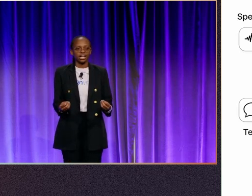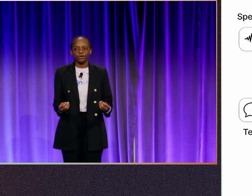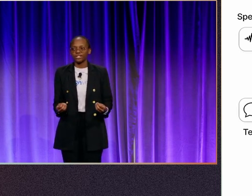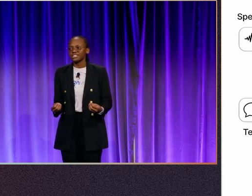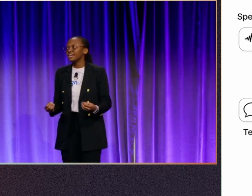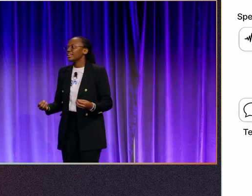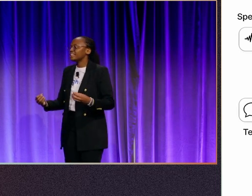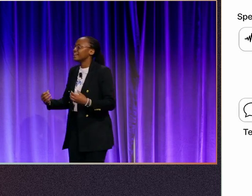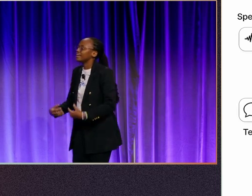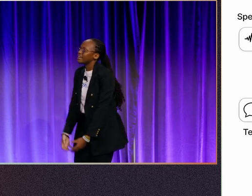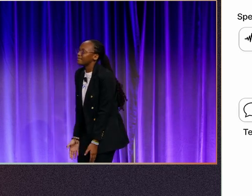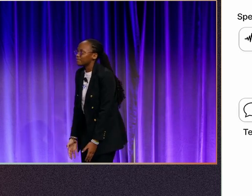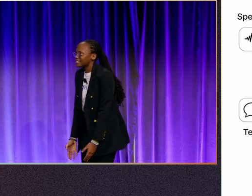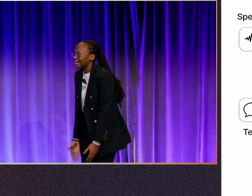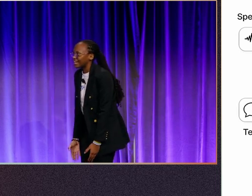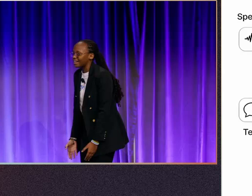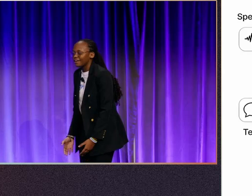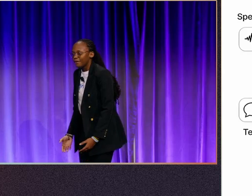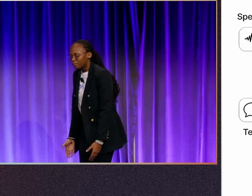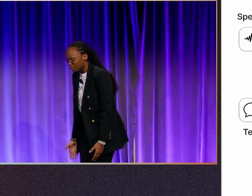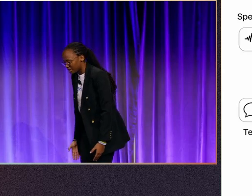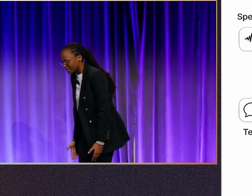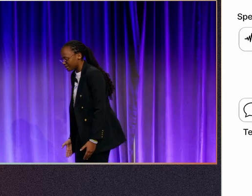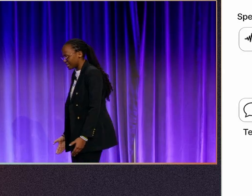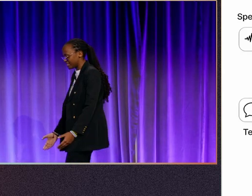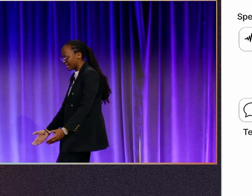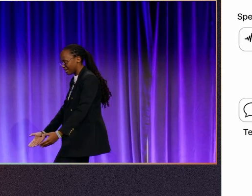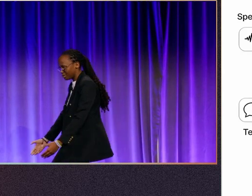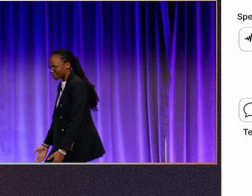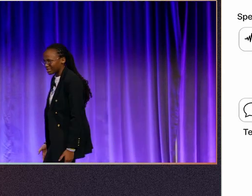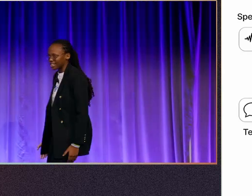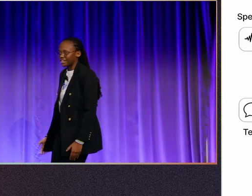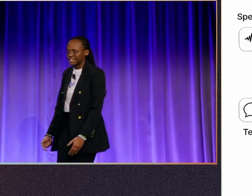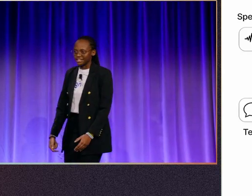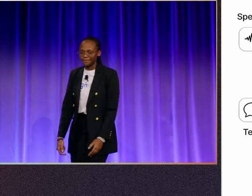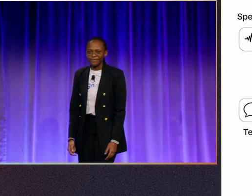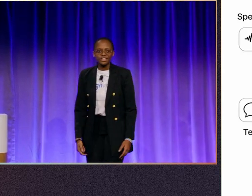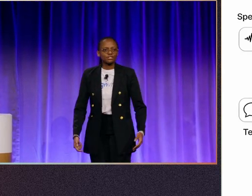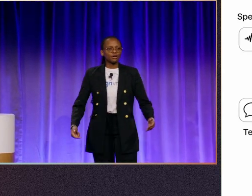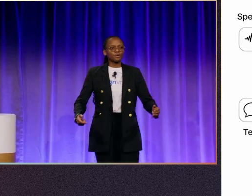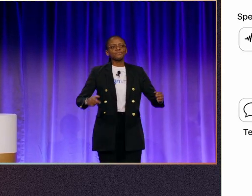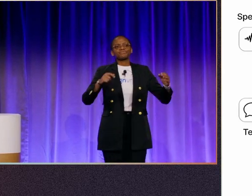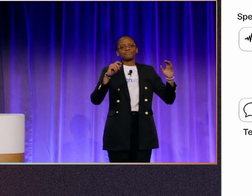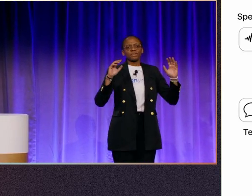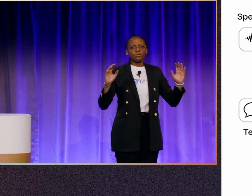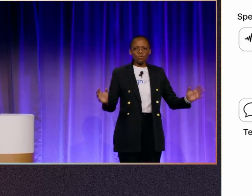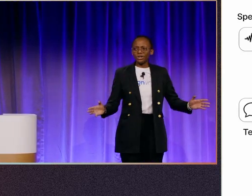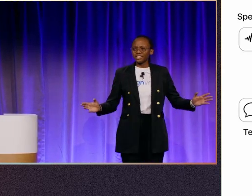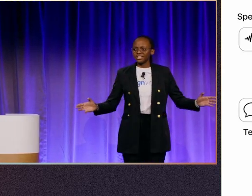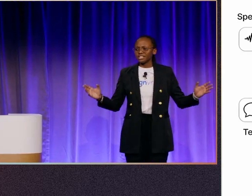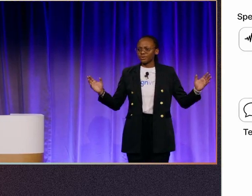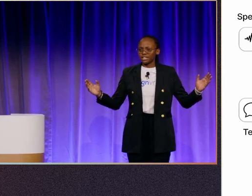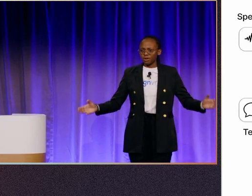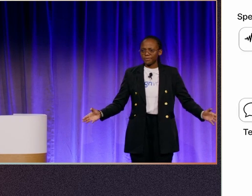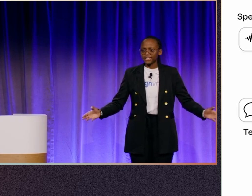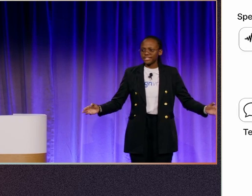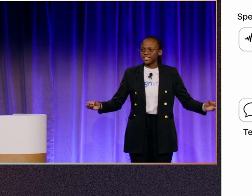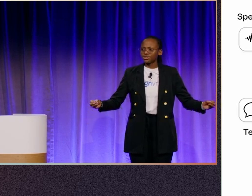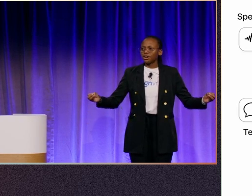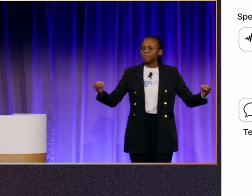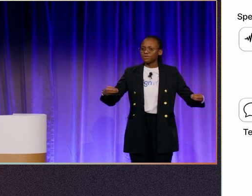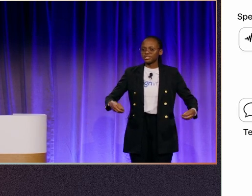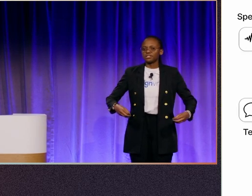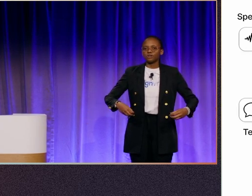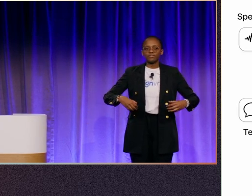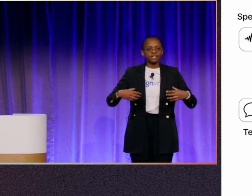Kenyan sign language, the input again moves into the sign motion generator. So one thing that we are incorporating